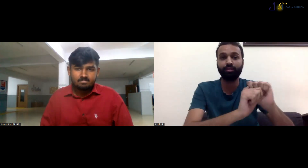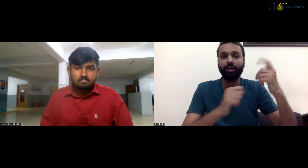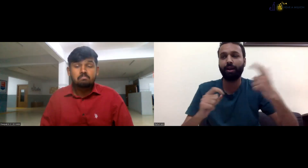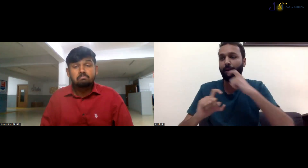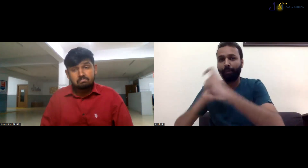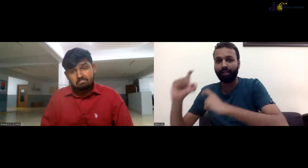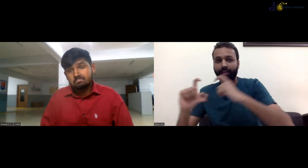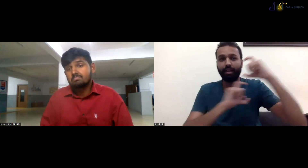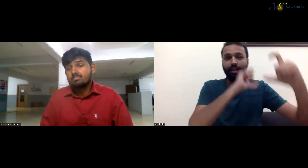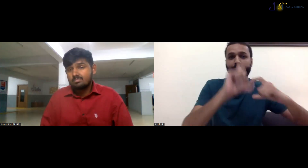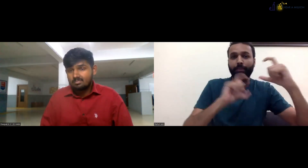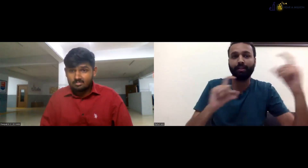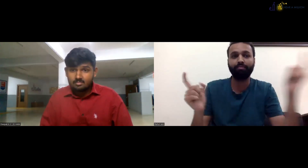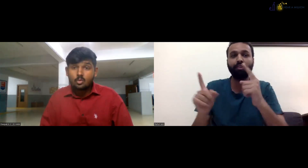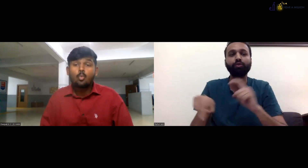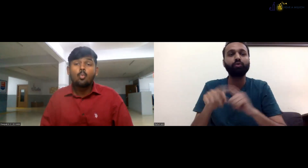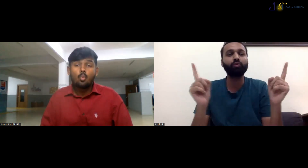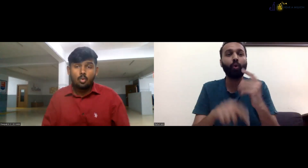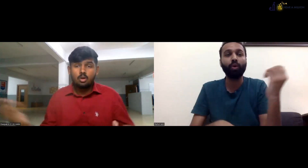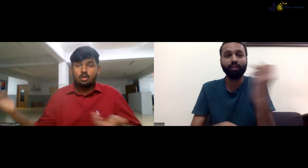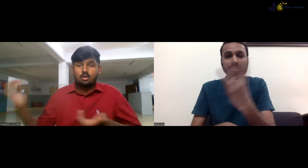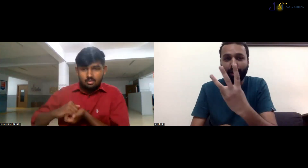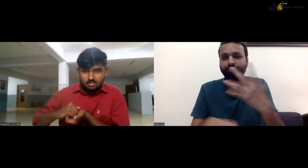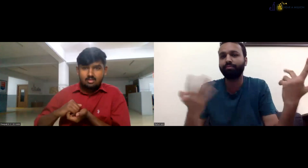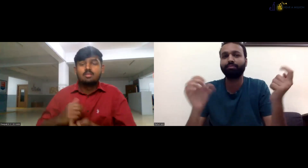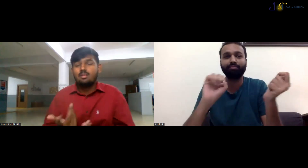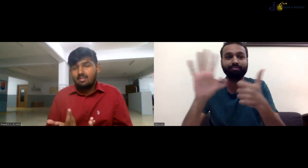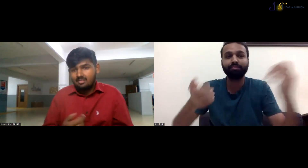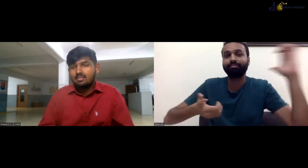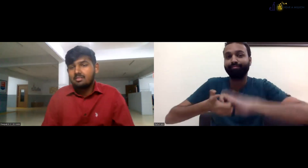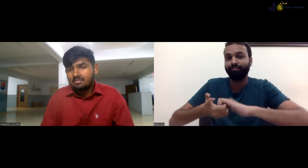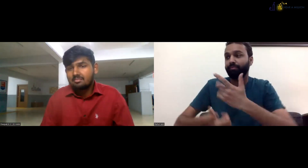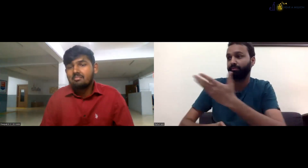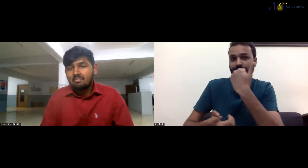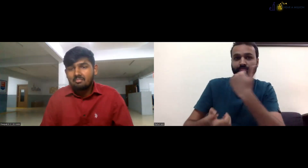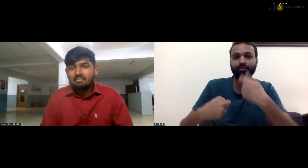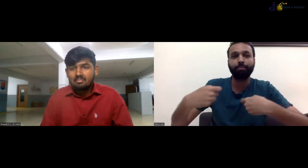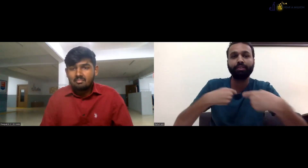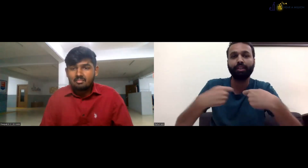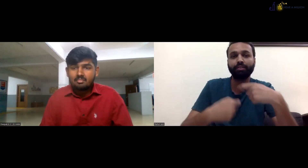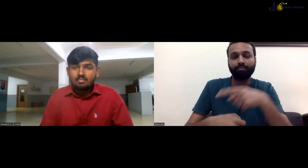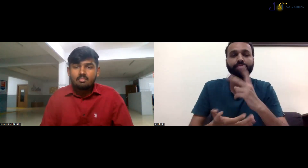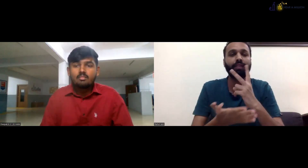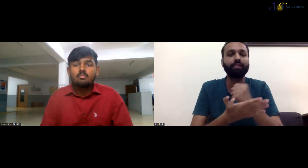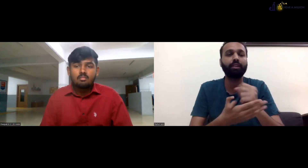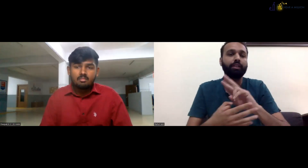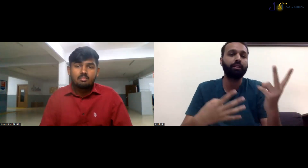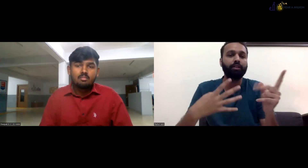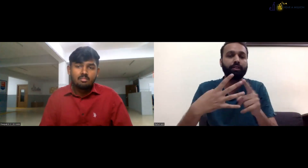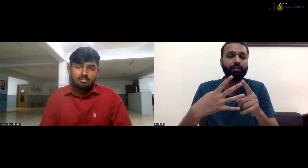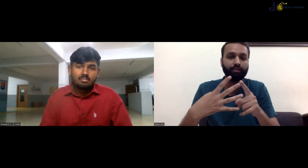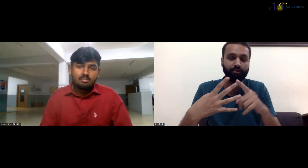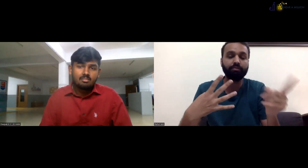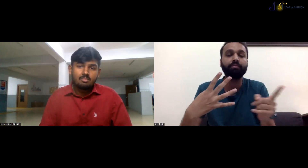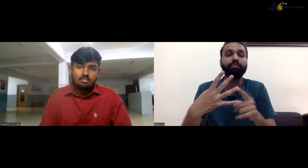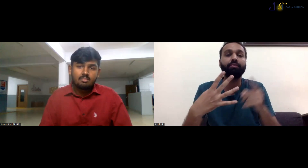have an international event for your business, for example, you're working in a company, it's also there internationally. So it could be a 6-month visa, maybe a